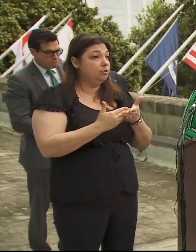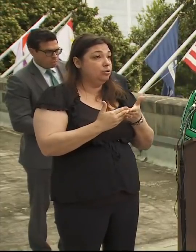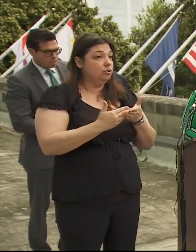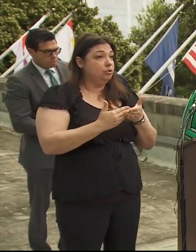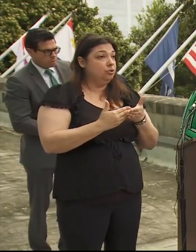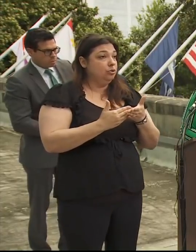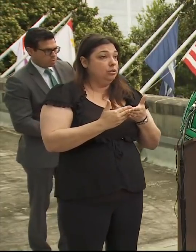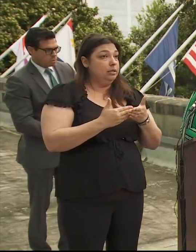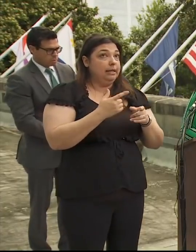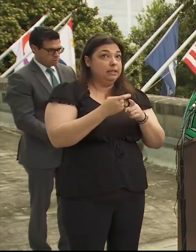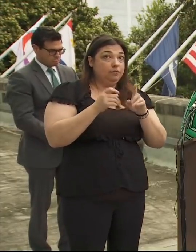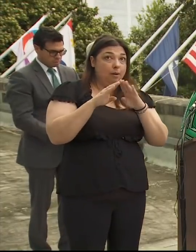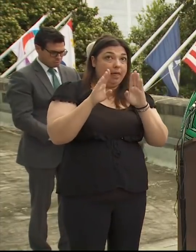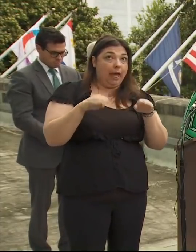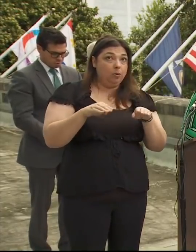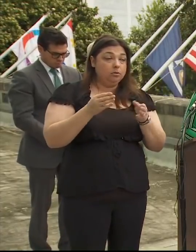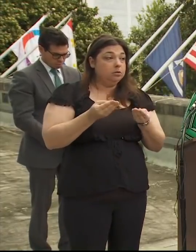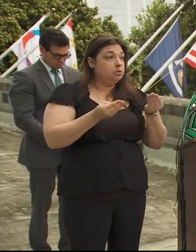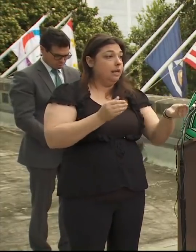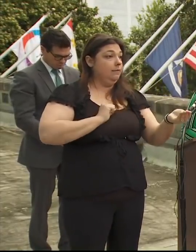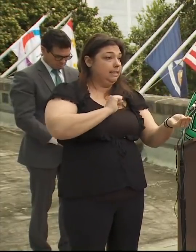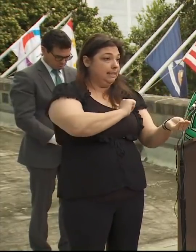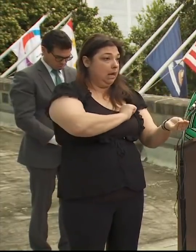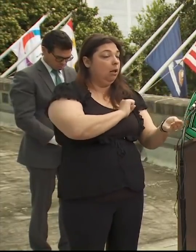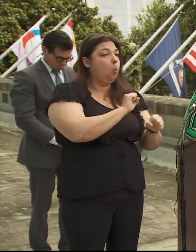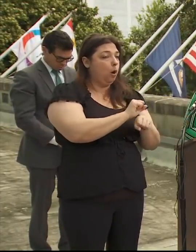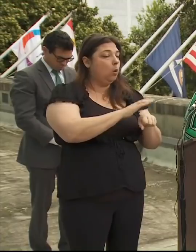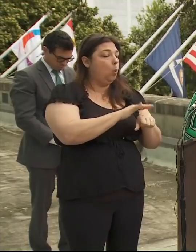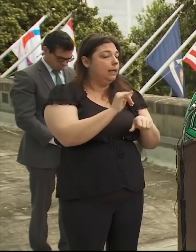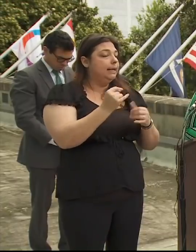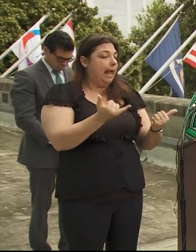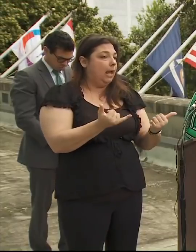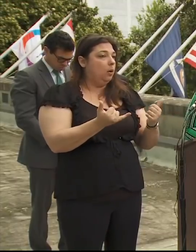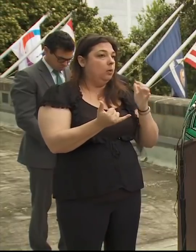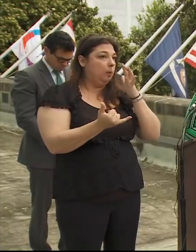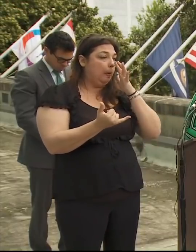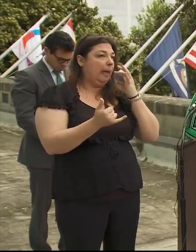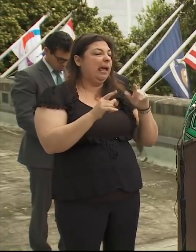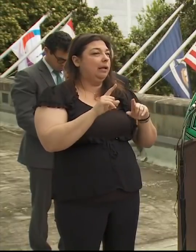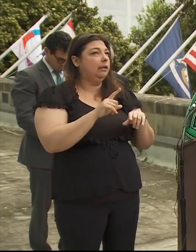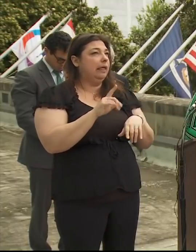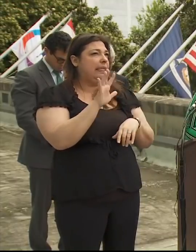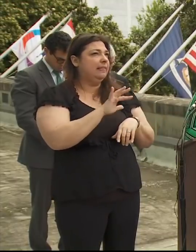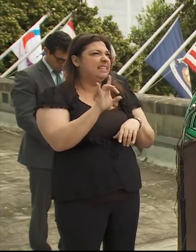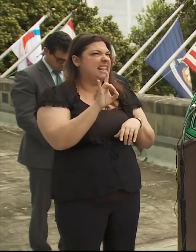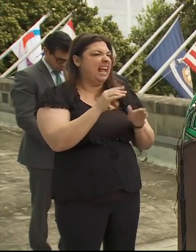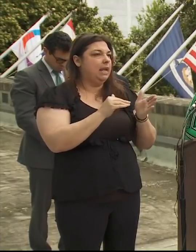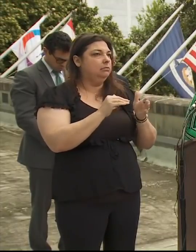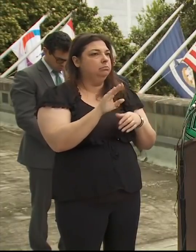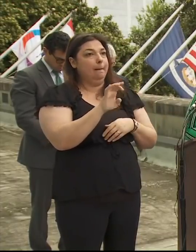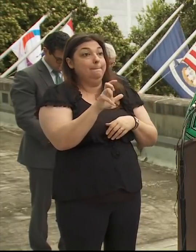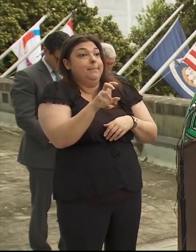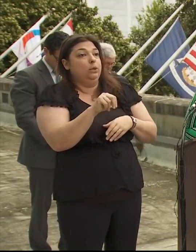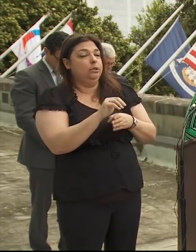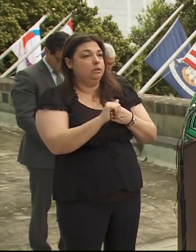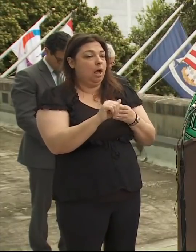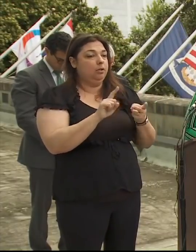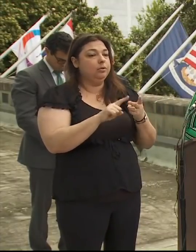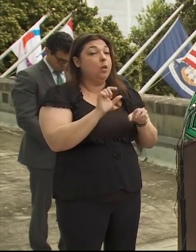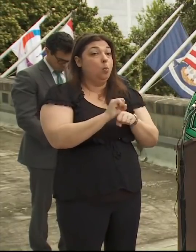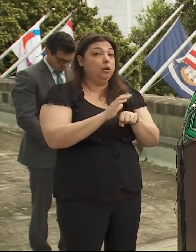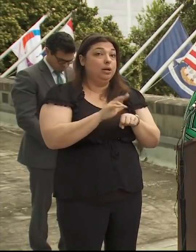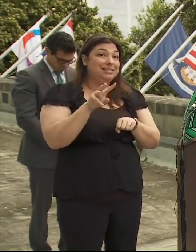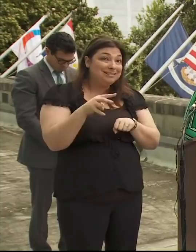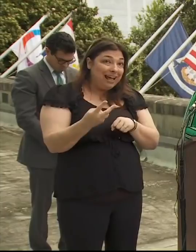of the House, is going to the Senate. They're working on that now. That's I'm told about $8 billion. They're working on a second